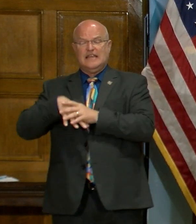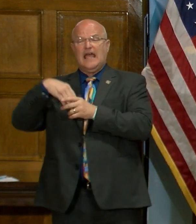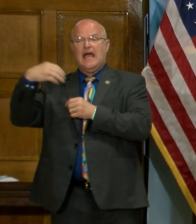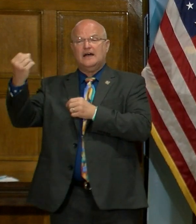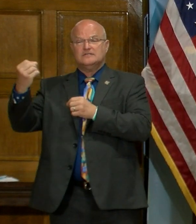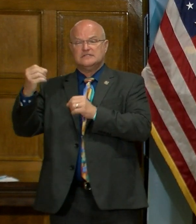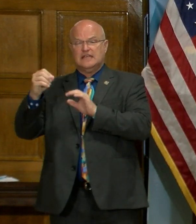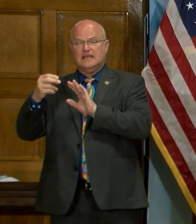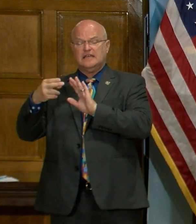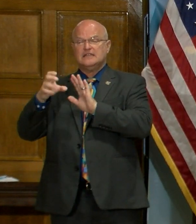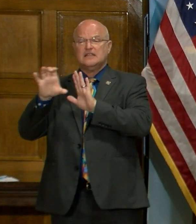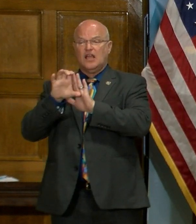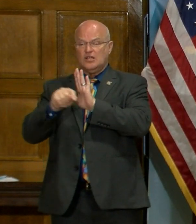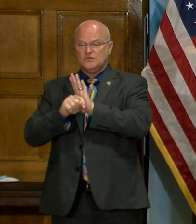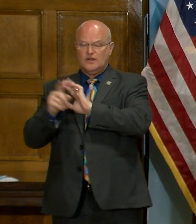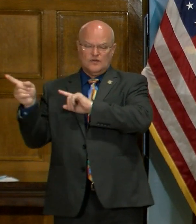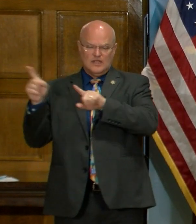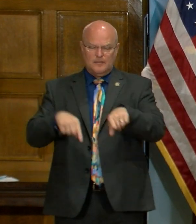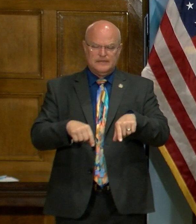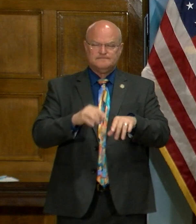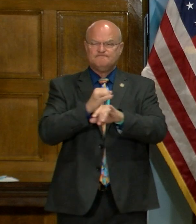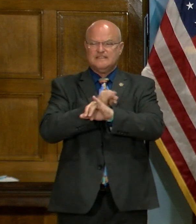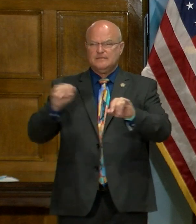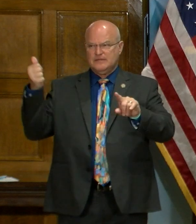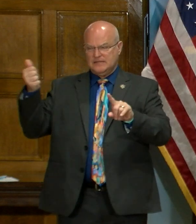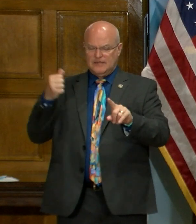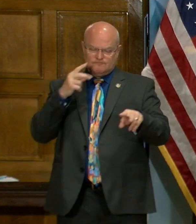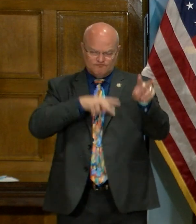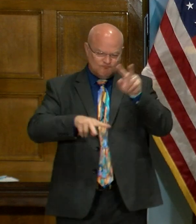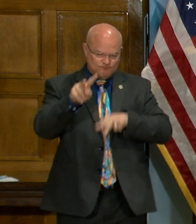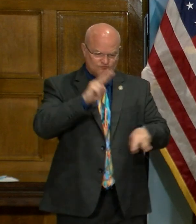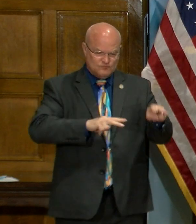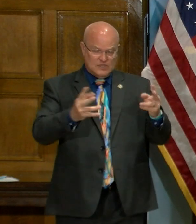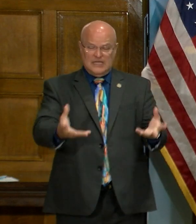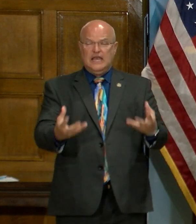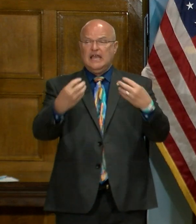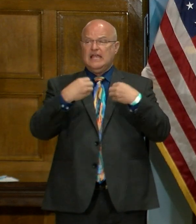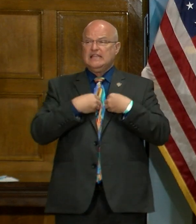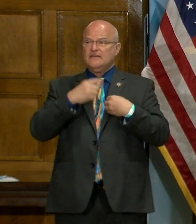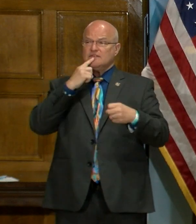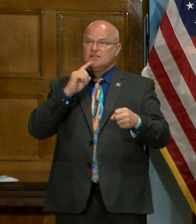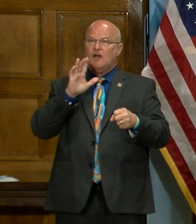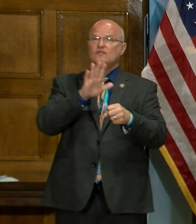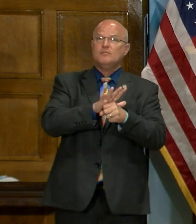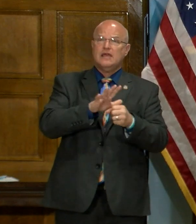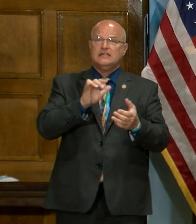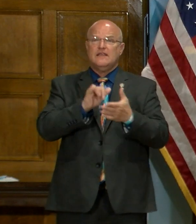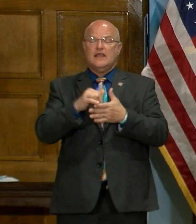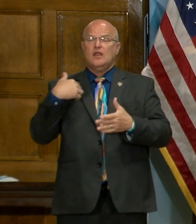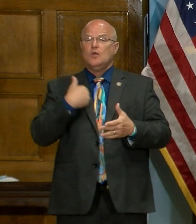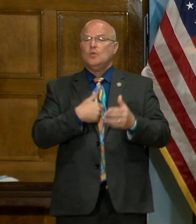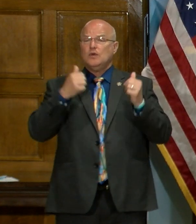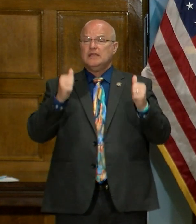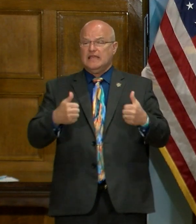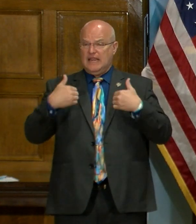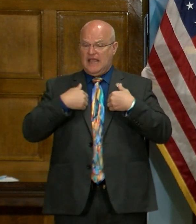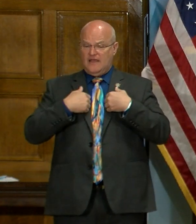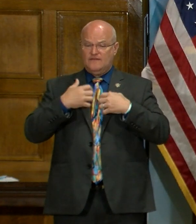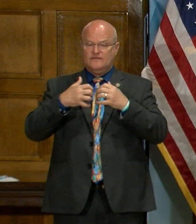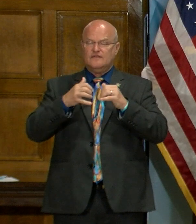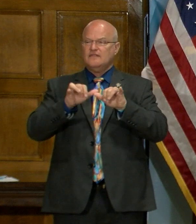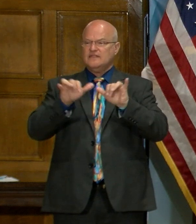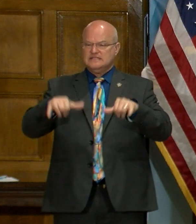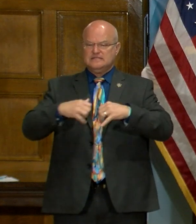outside contractor that will come in that's independent that will review that and give us confirmation that we can bring the system